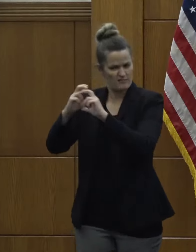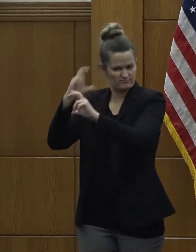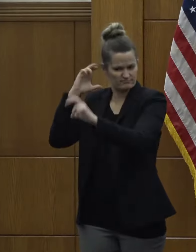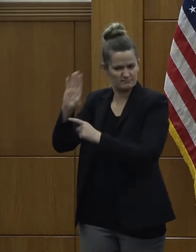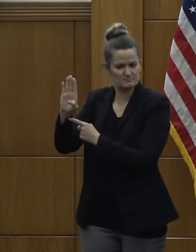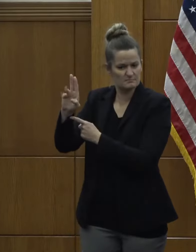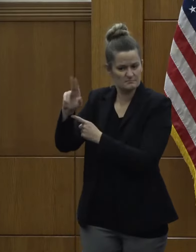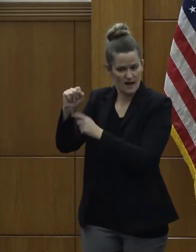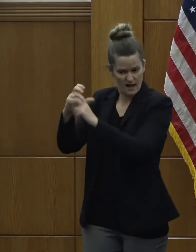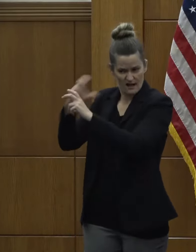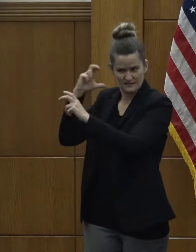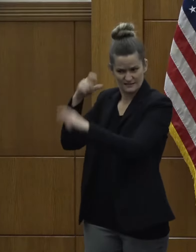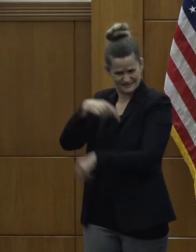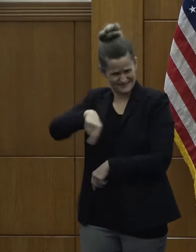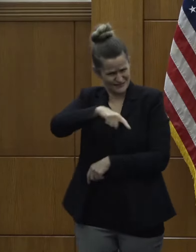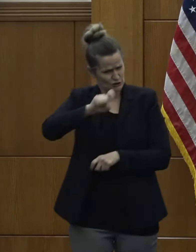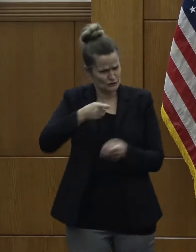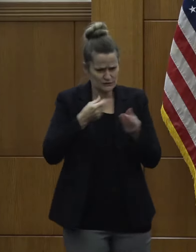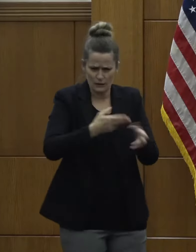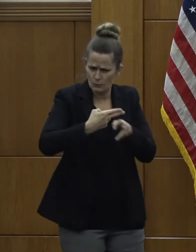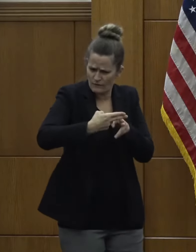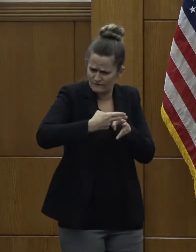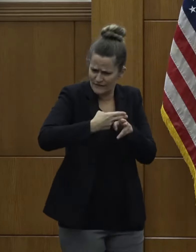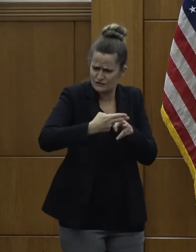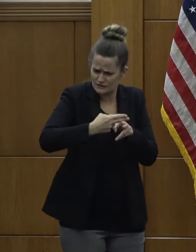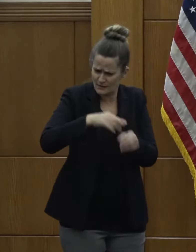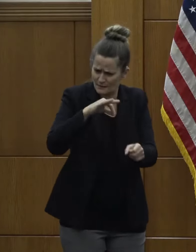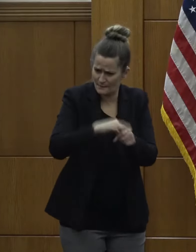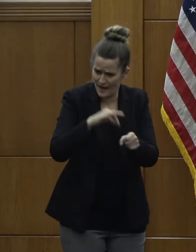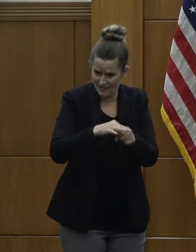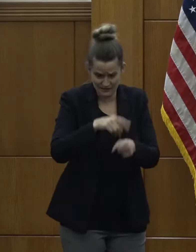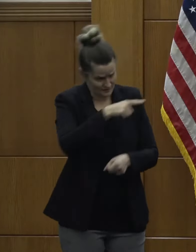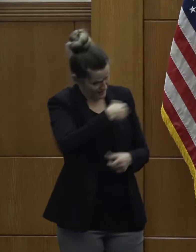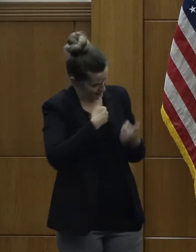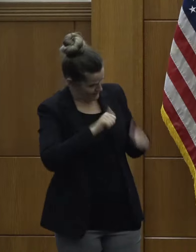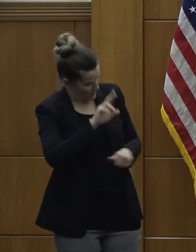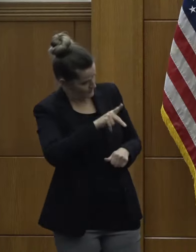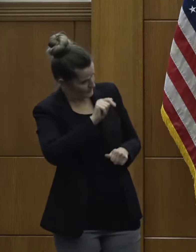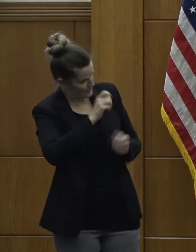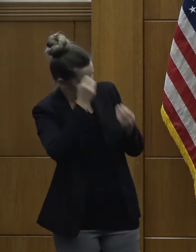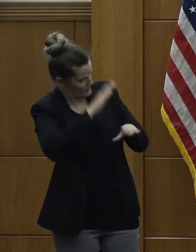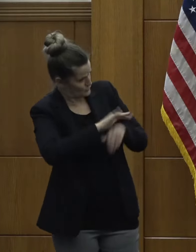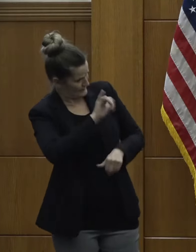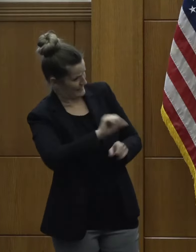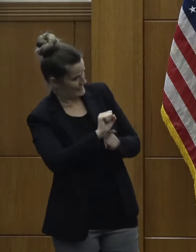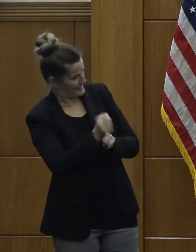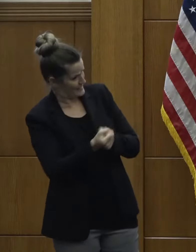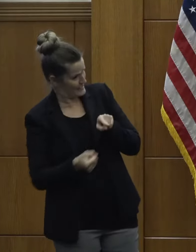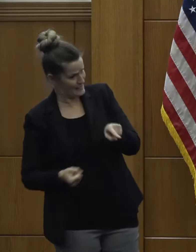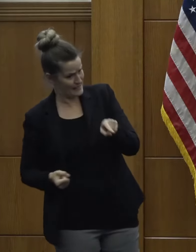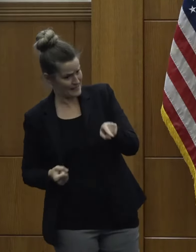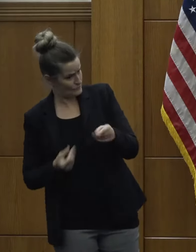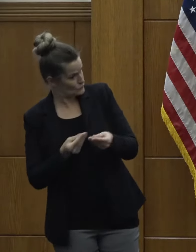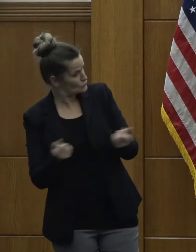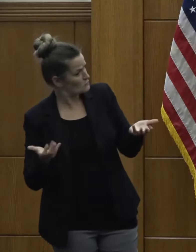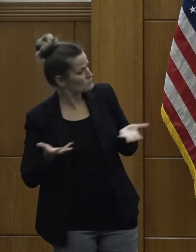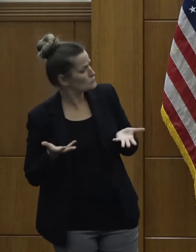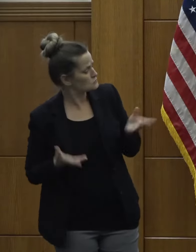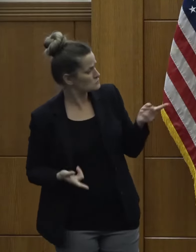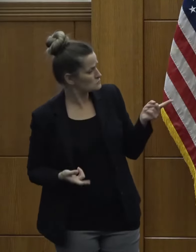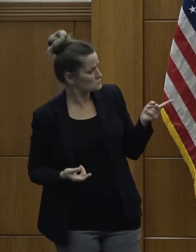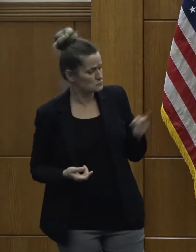Do you guys know anything about that or have any updates on what the situation is there?